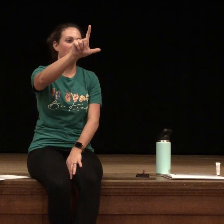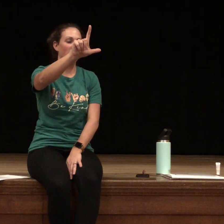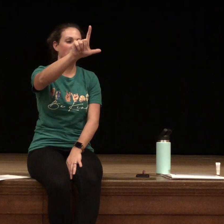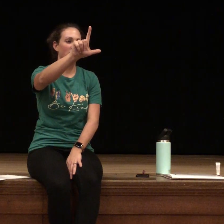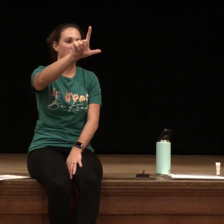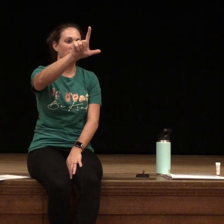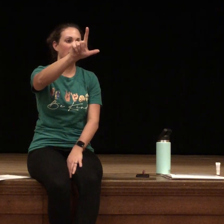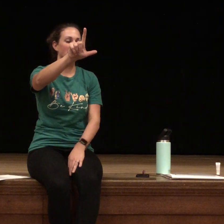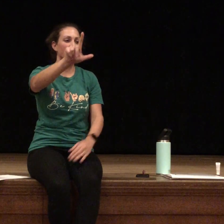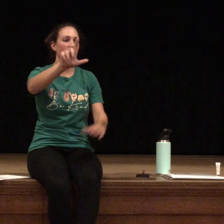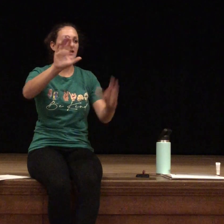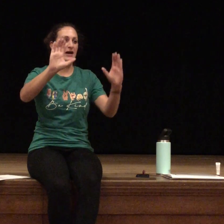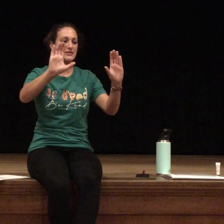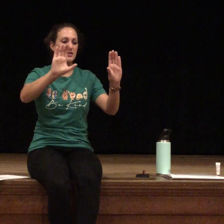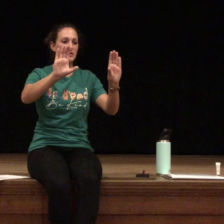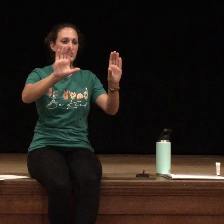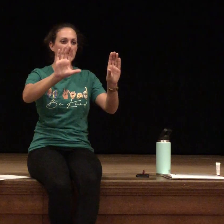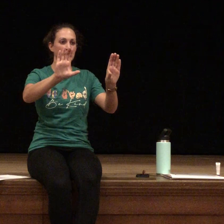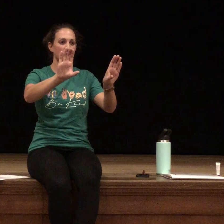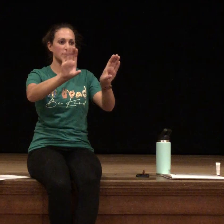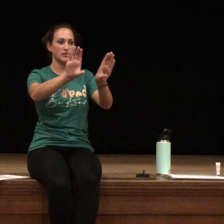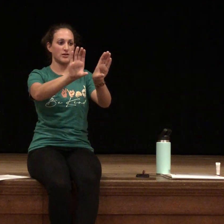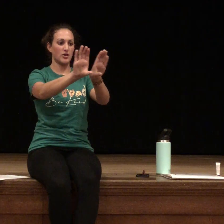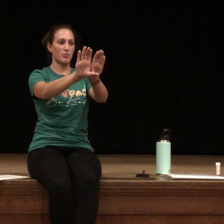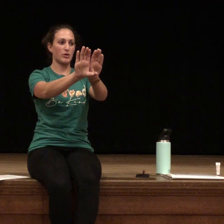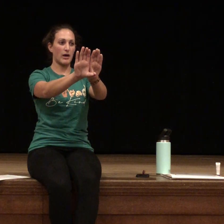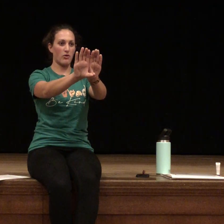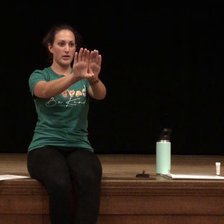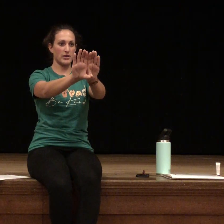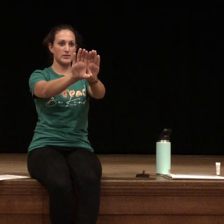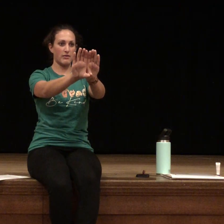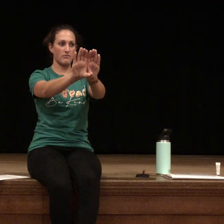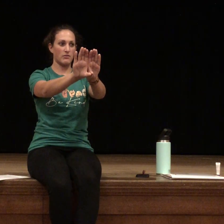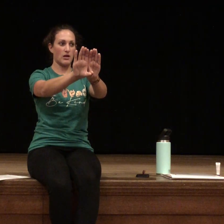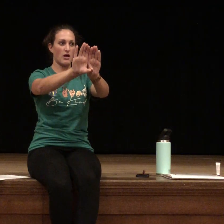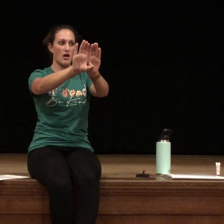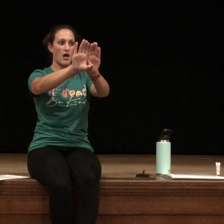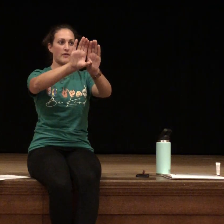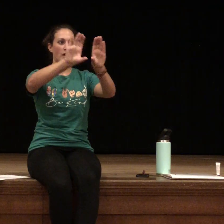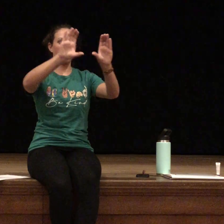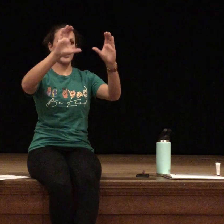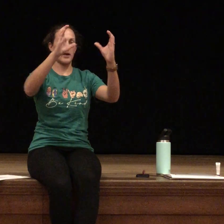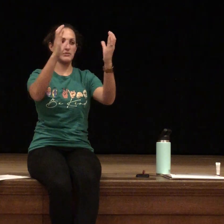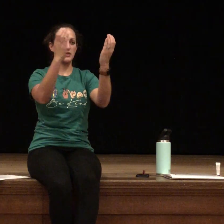ASL. Now the sign for class is going to be 2 C's. Put them out like this, yep. And then bring them